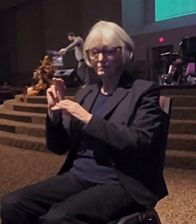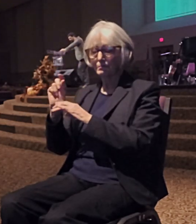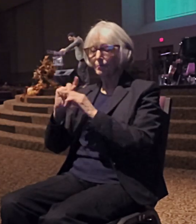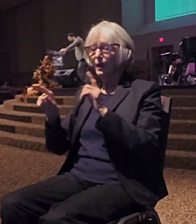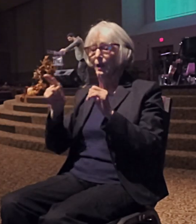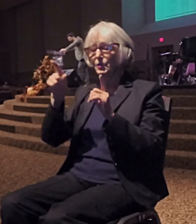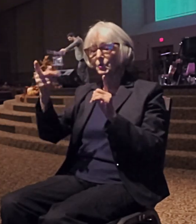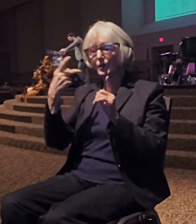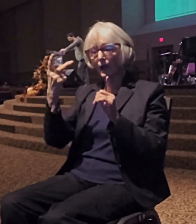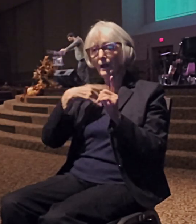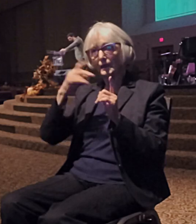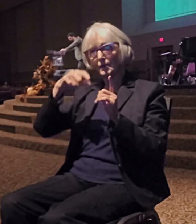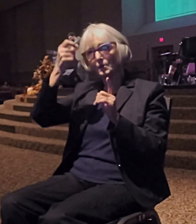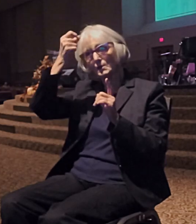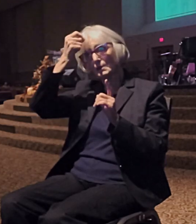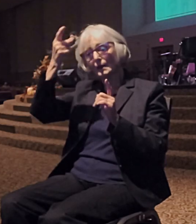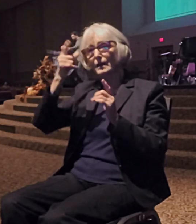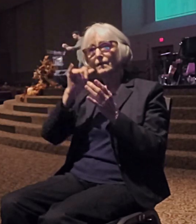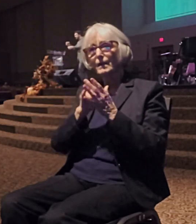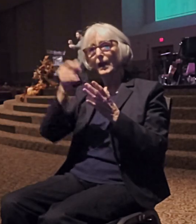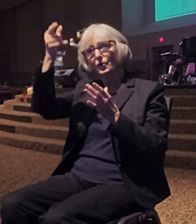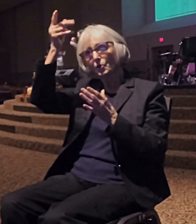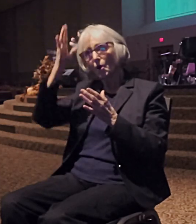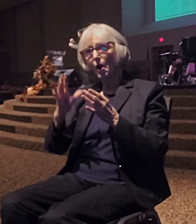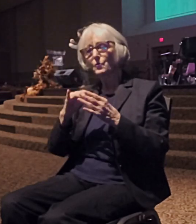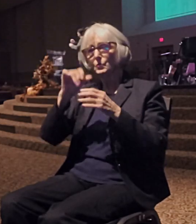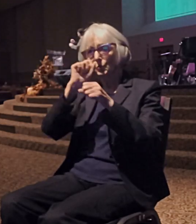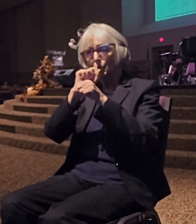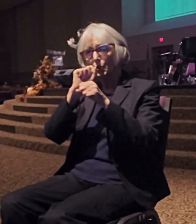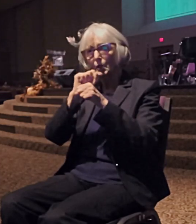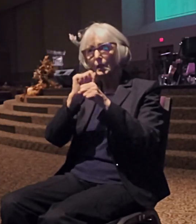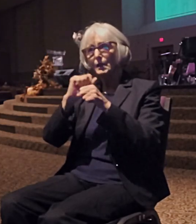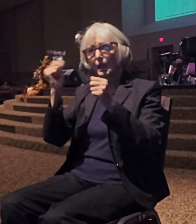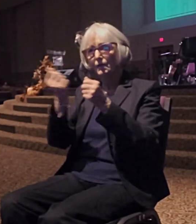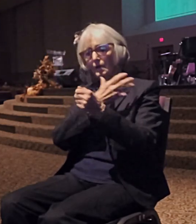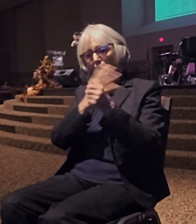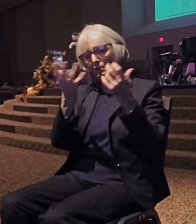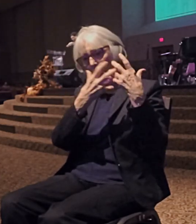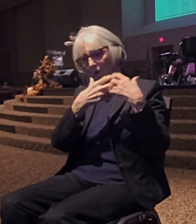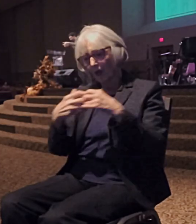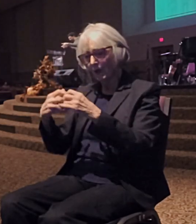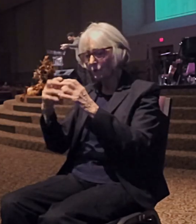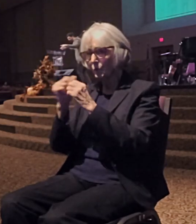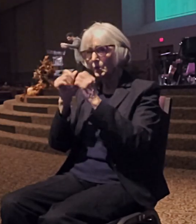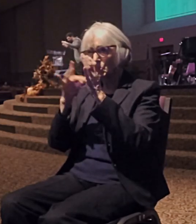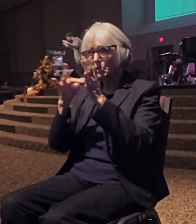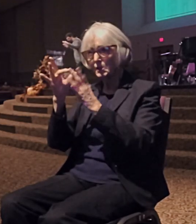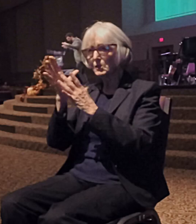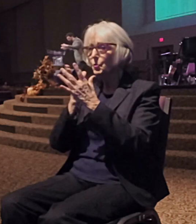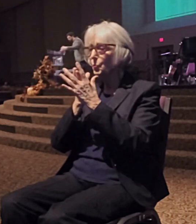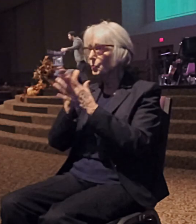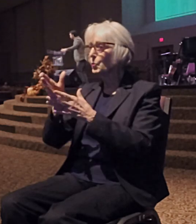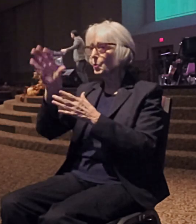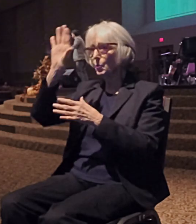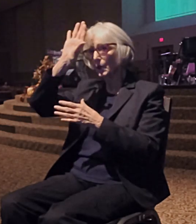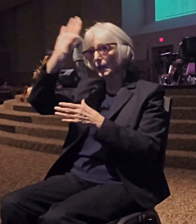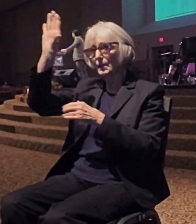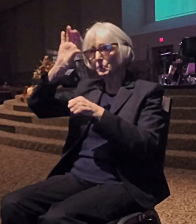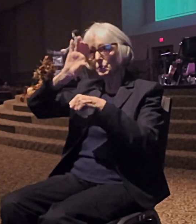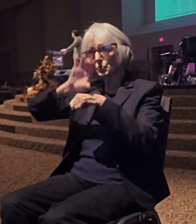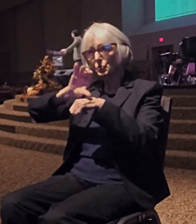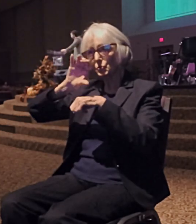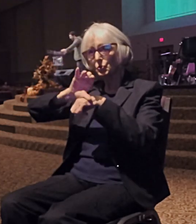understand God is at work bringing all things into right alignment with Jesus through His